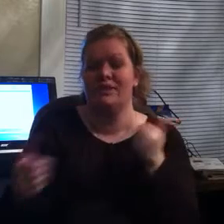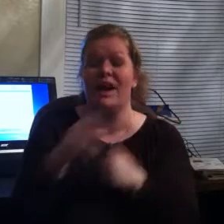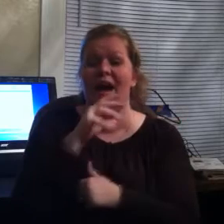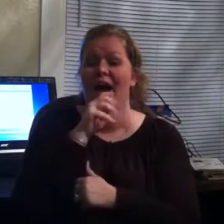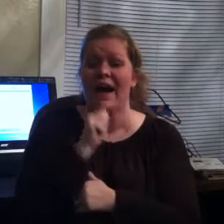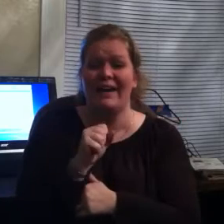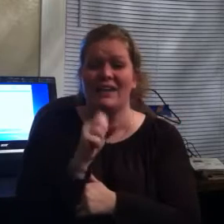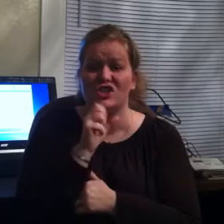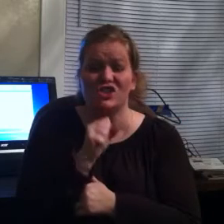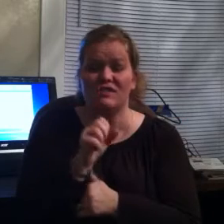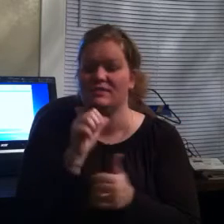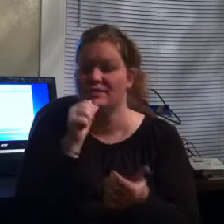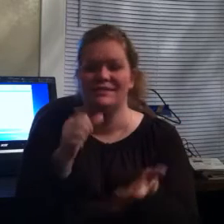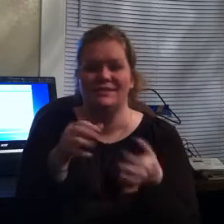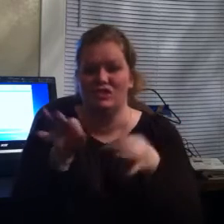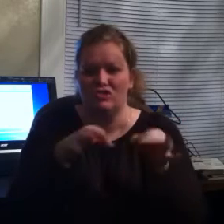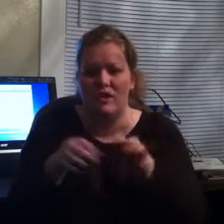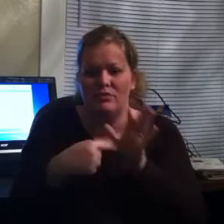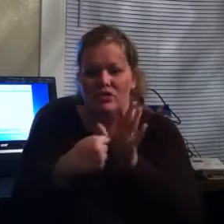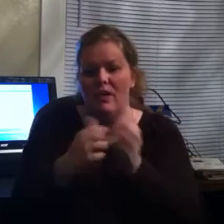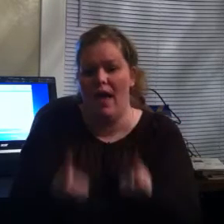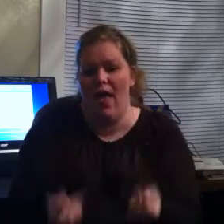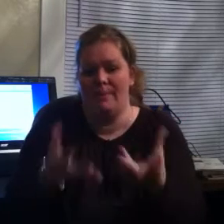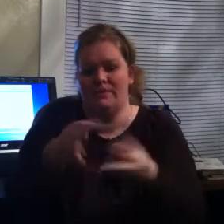a describer of spiritual maturity.